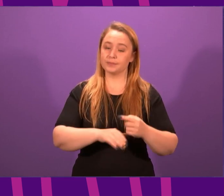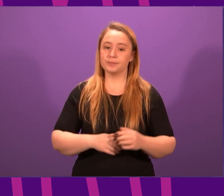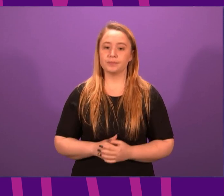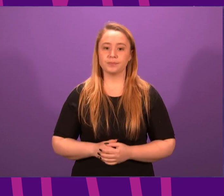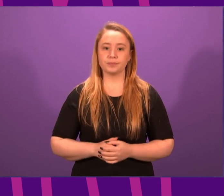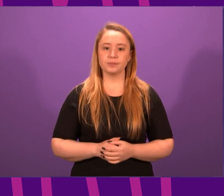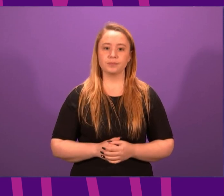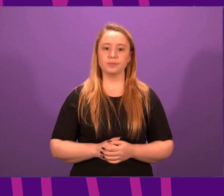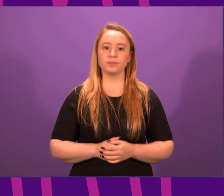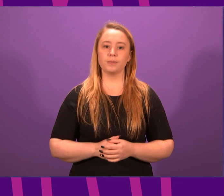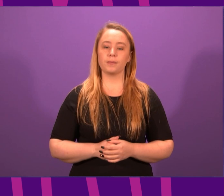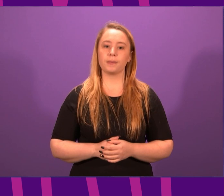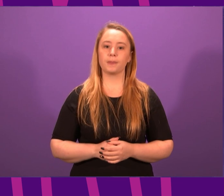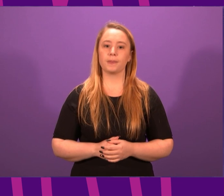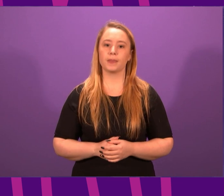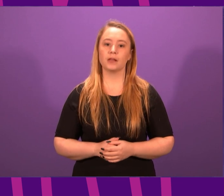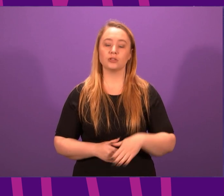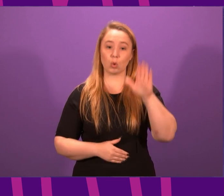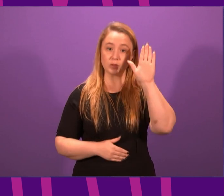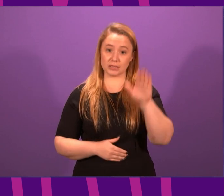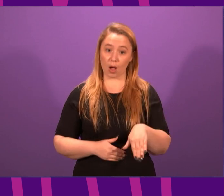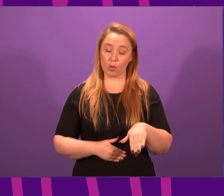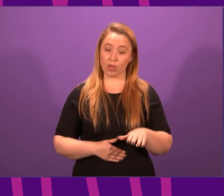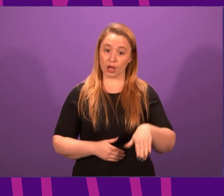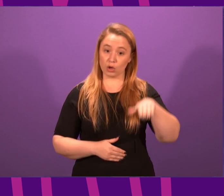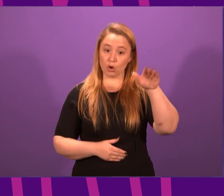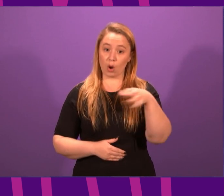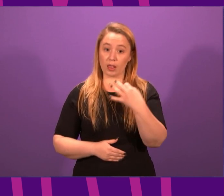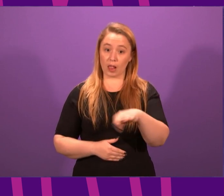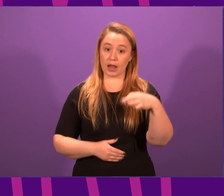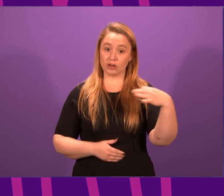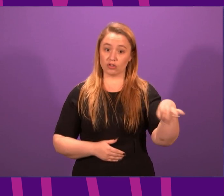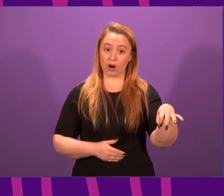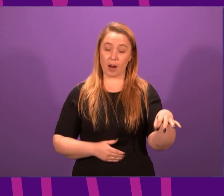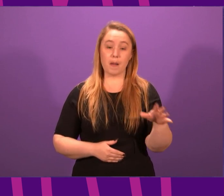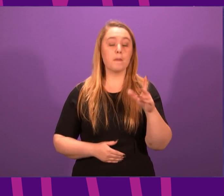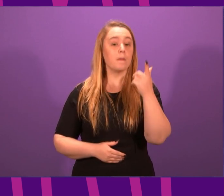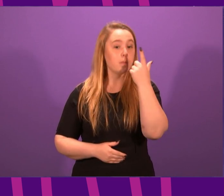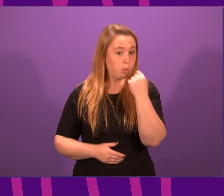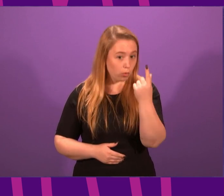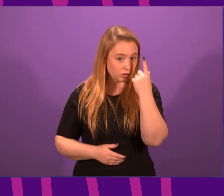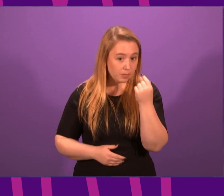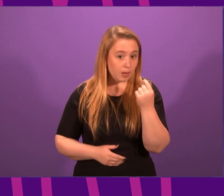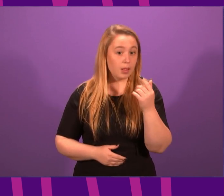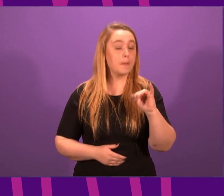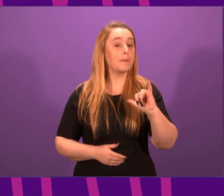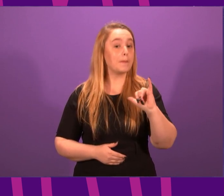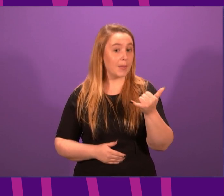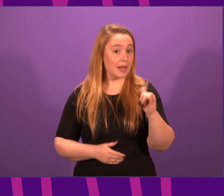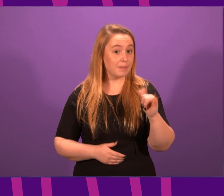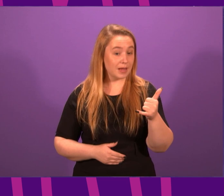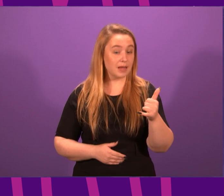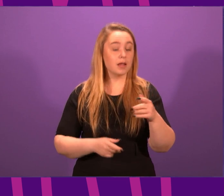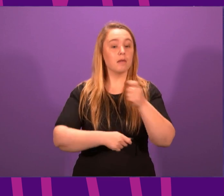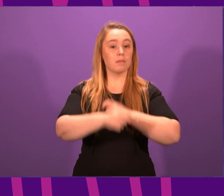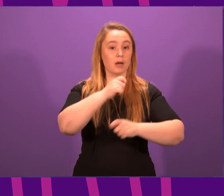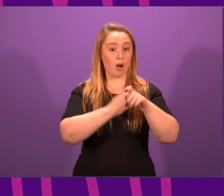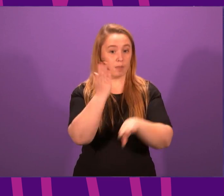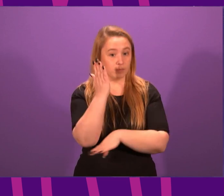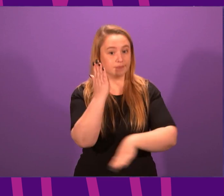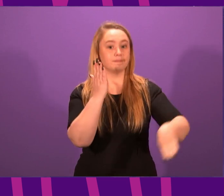turn now to reports that South and North Lanarkshire may, and I stress may, be put into the highest